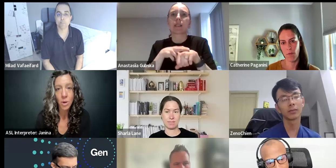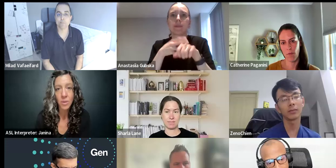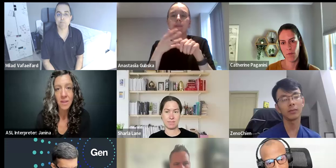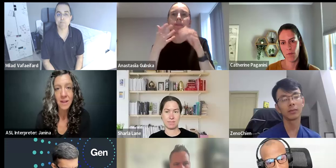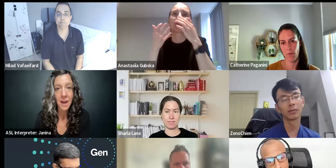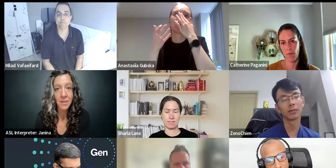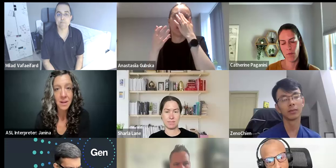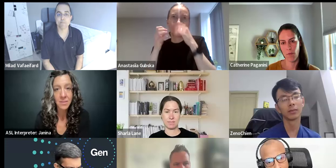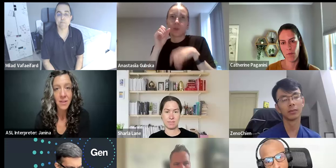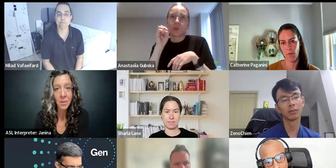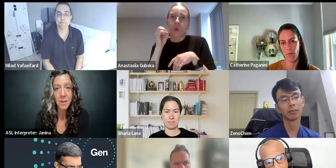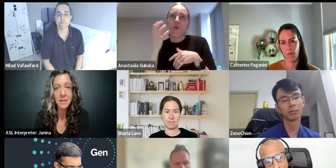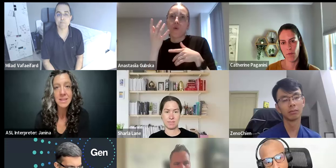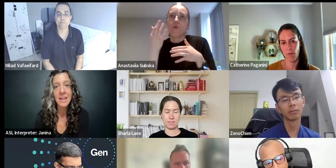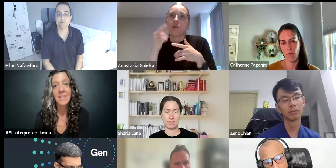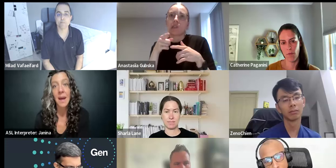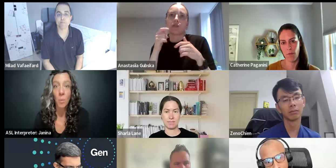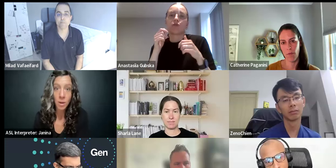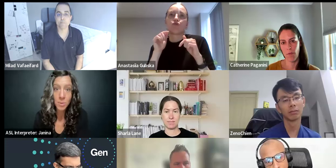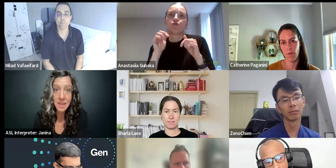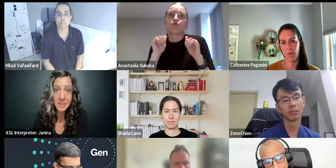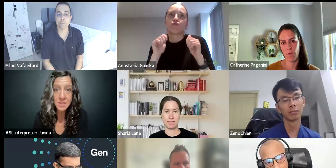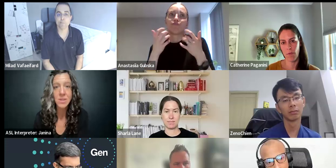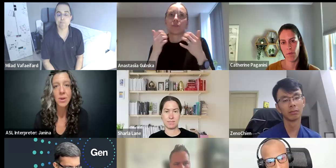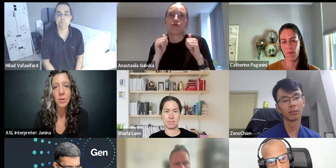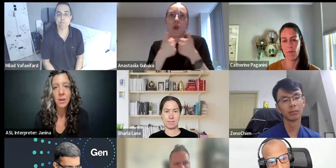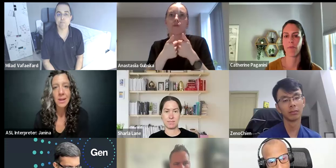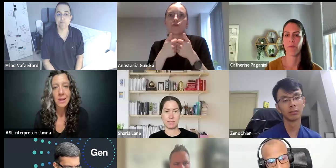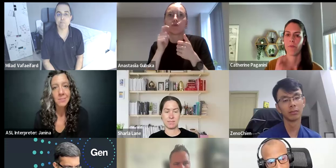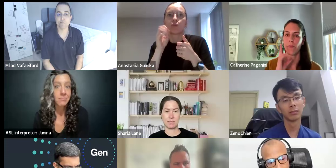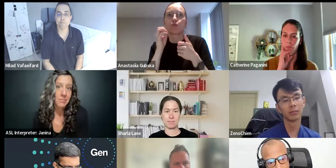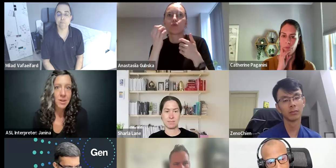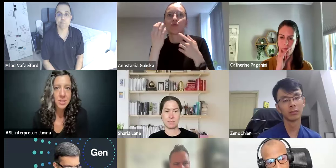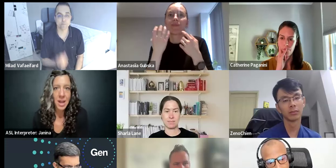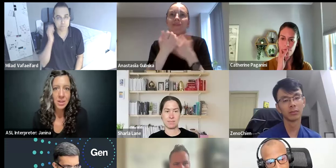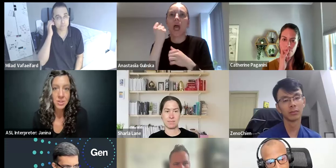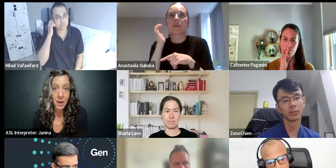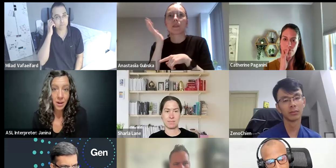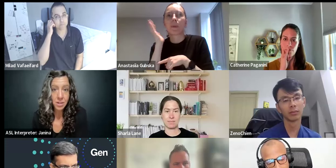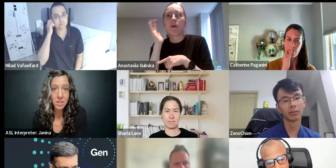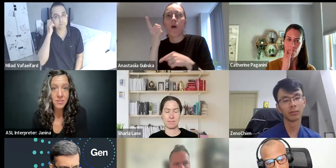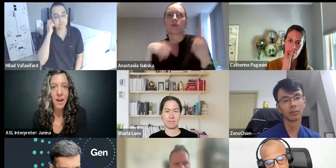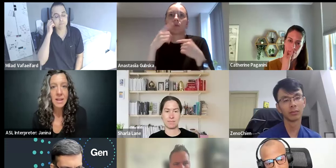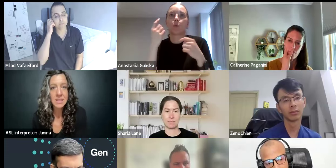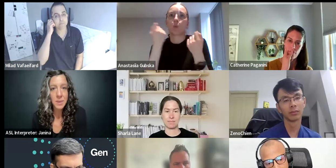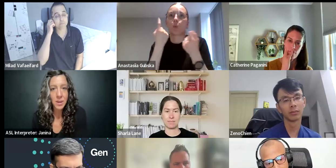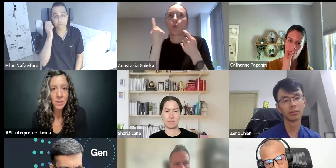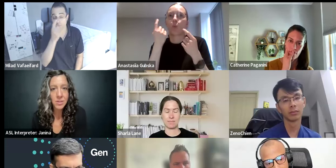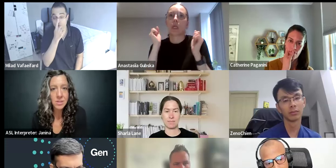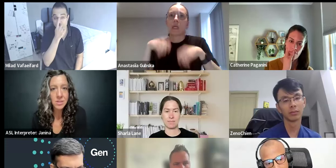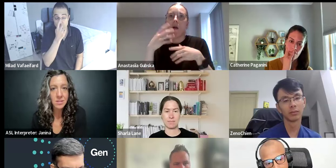individuals that work within the cloud native environment that want to present. So there is a challenge there to